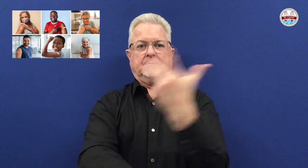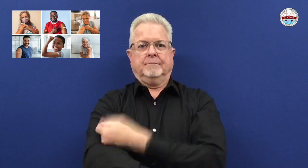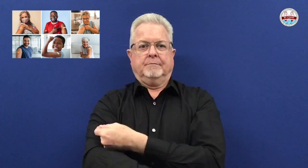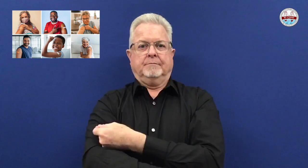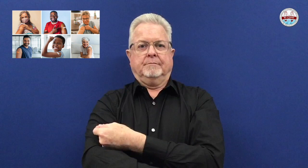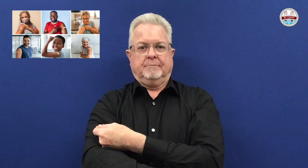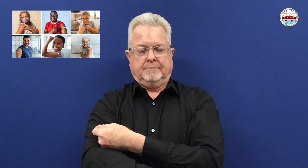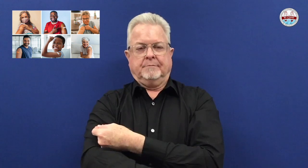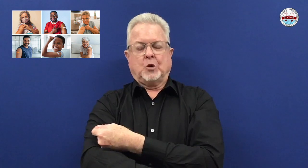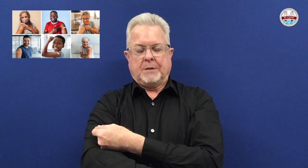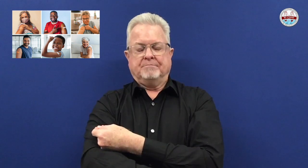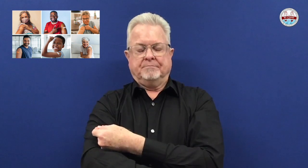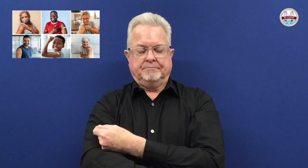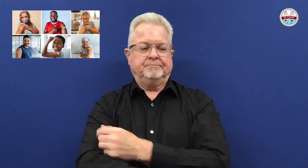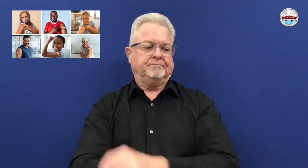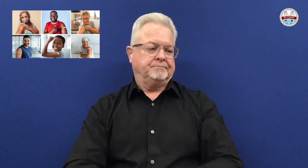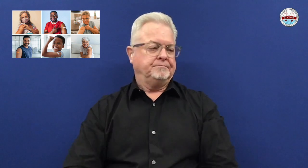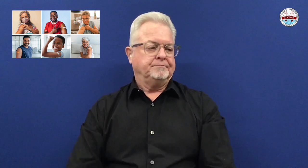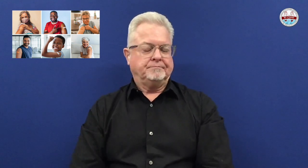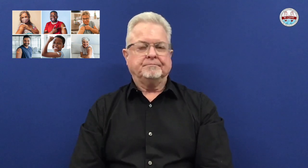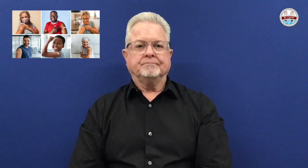the updated vaccine.